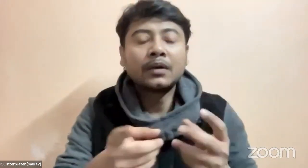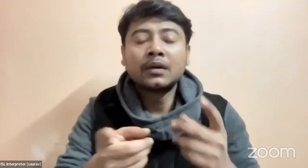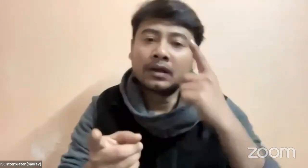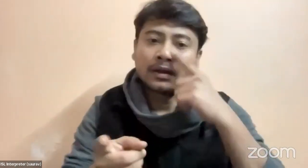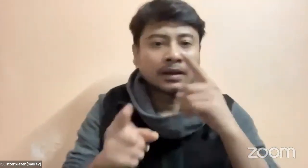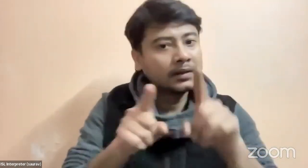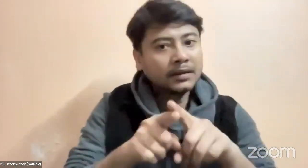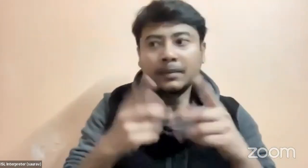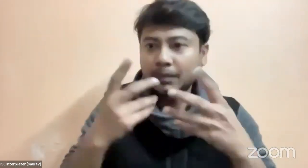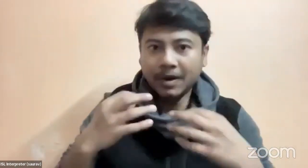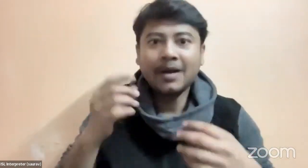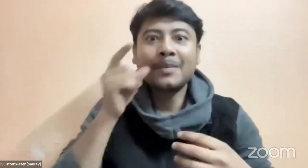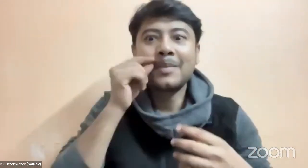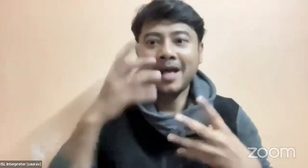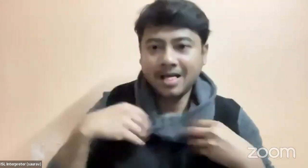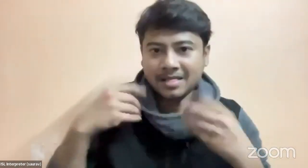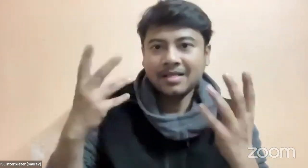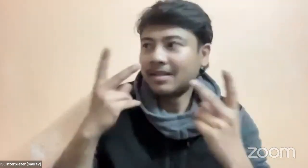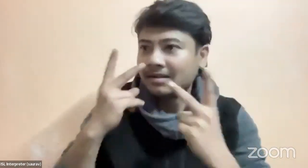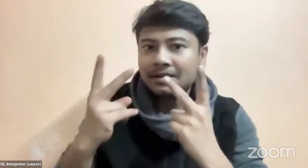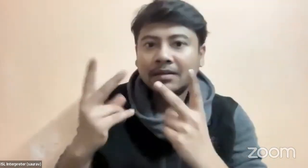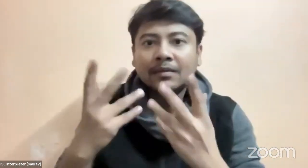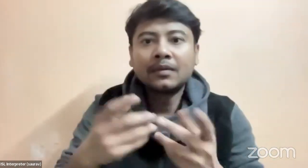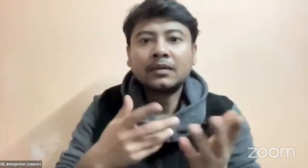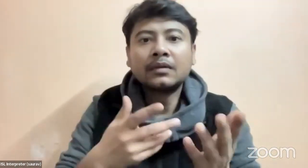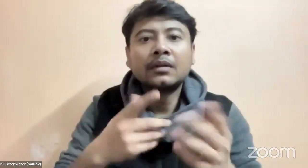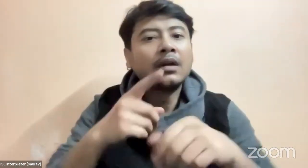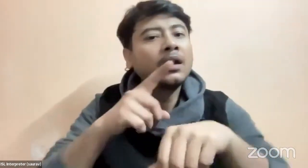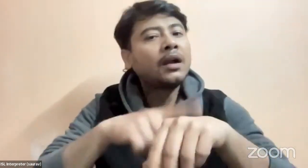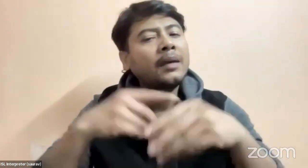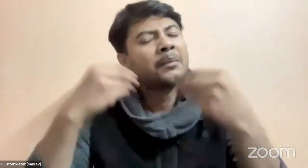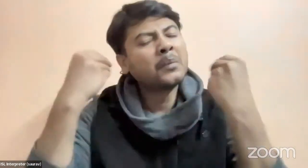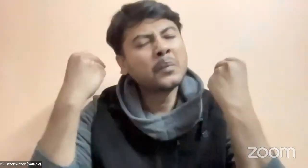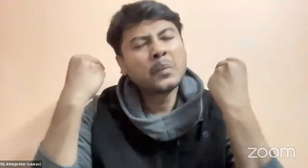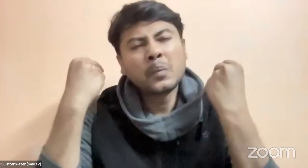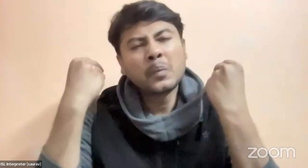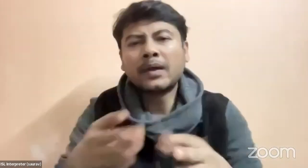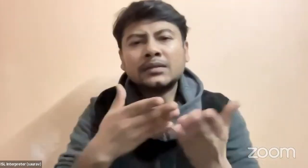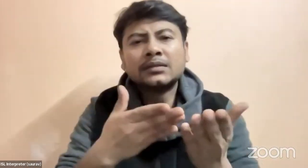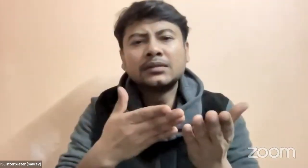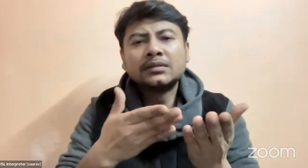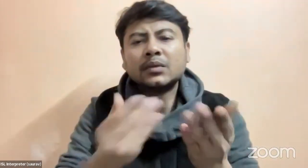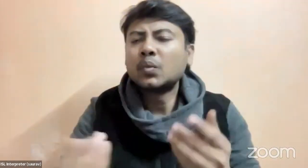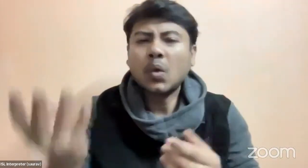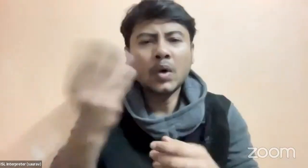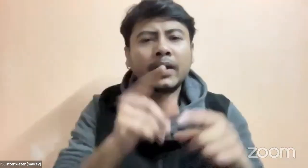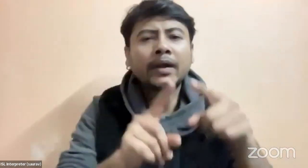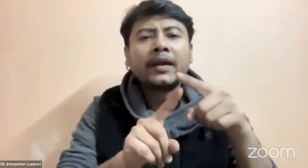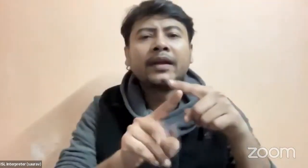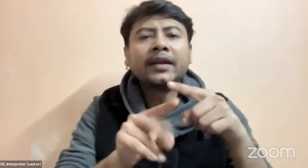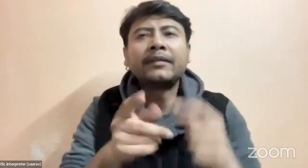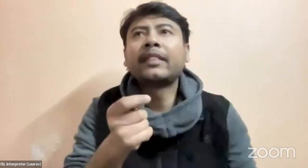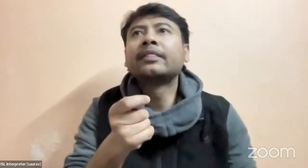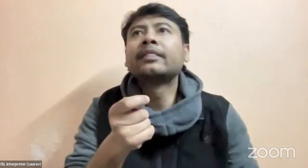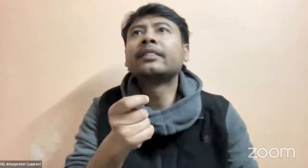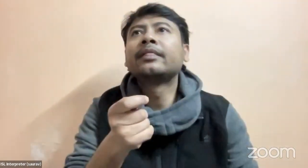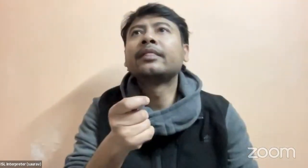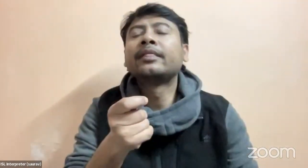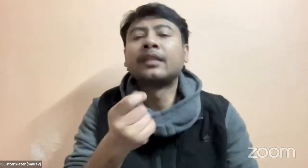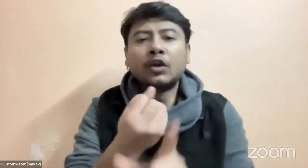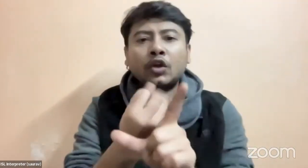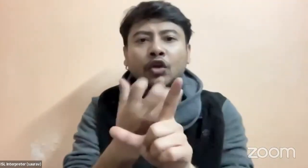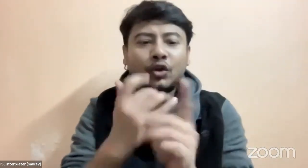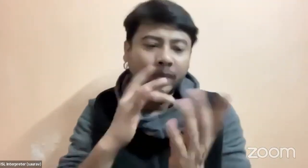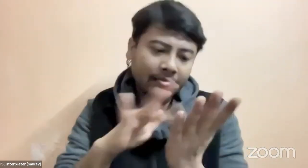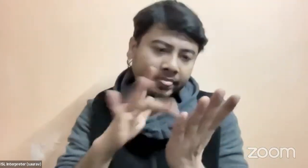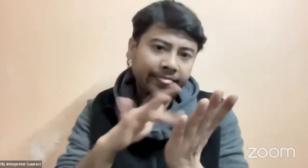Whole day they will spend in front of TV or YouTube. But if you tell them chant Hare Krishna, I don't have